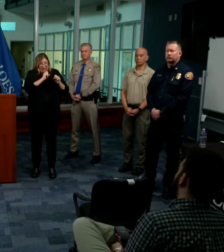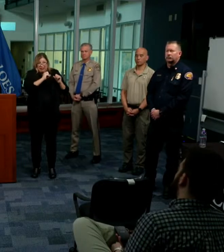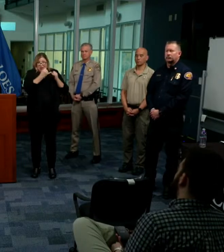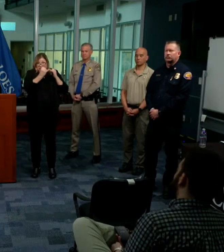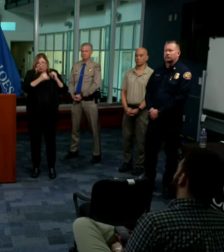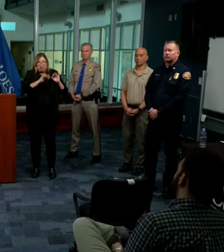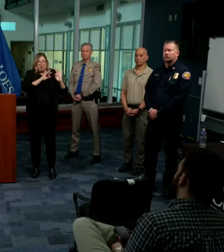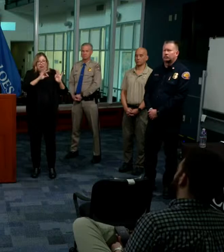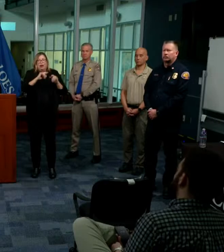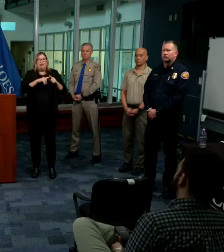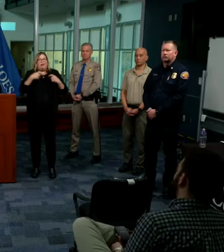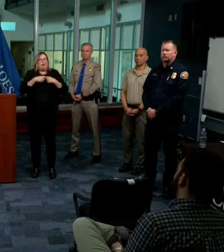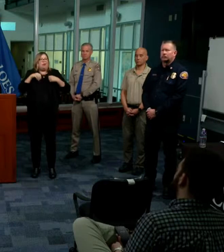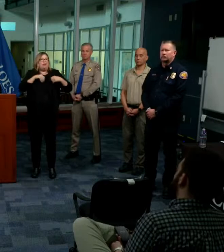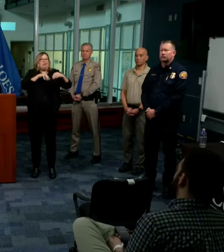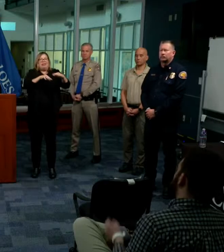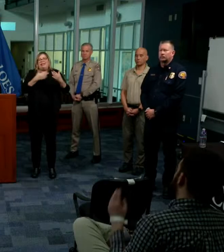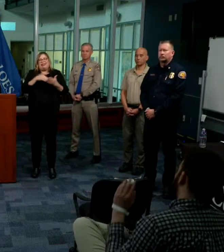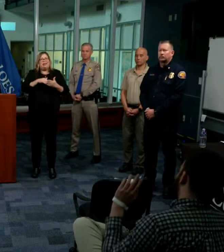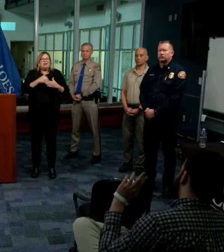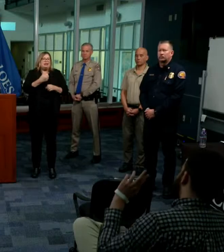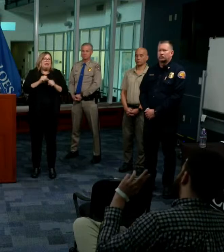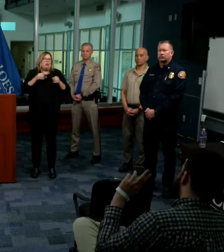safe environment.